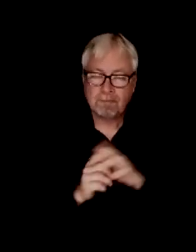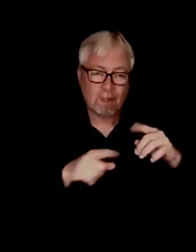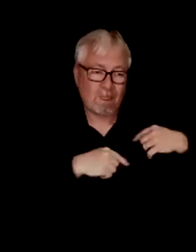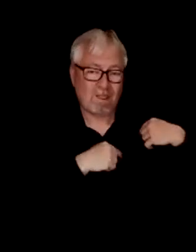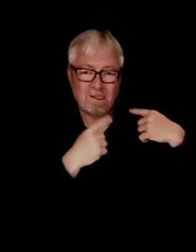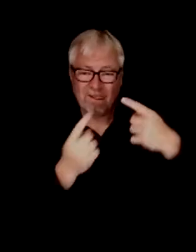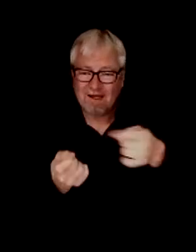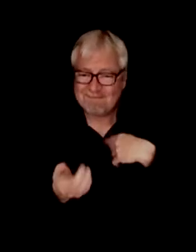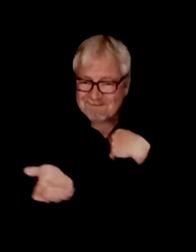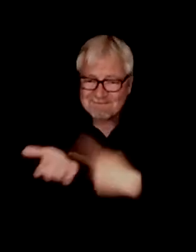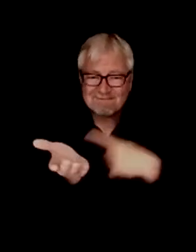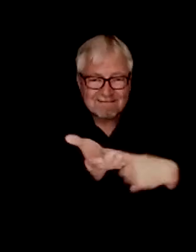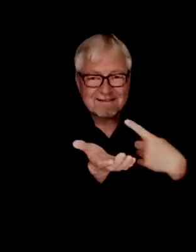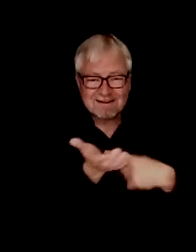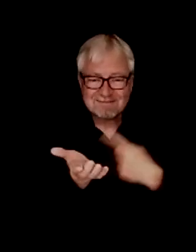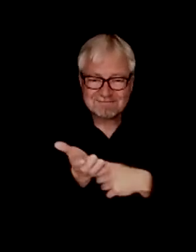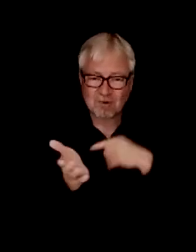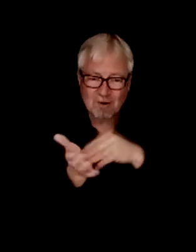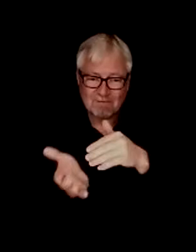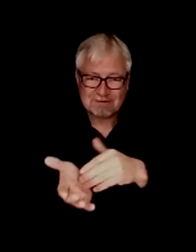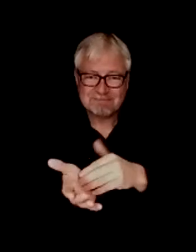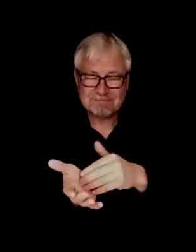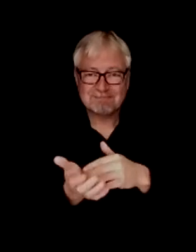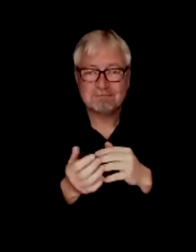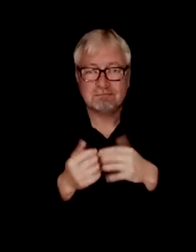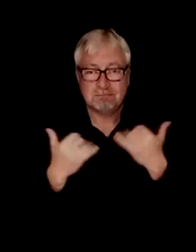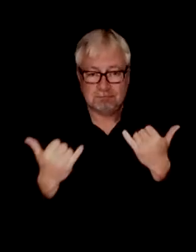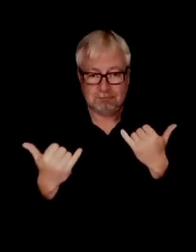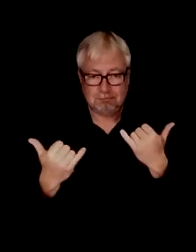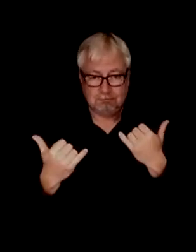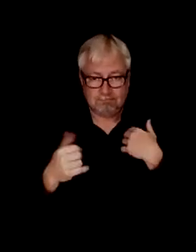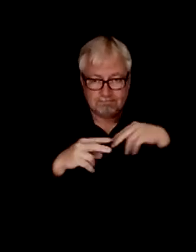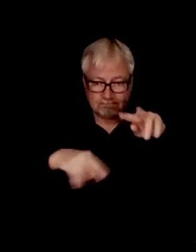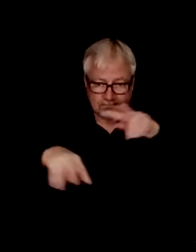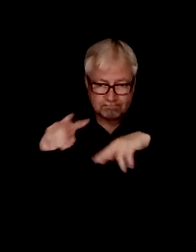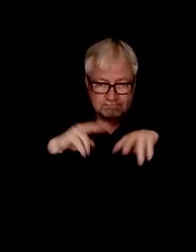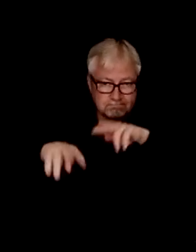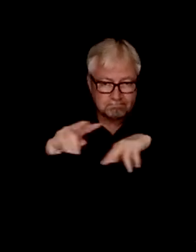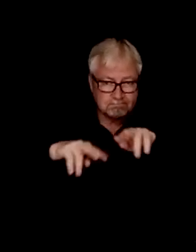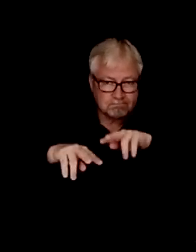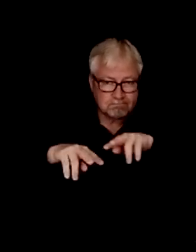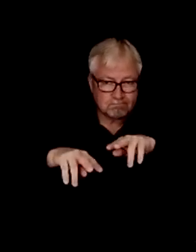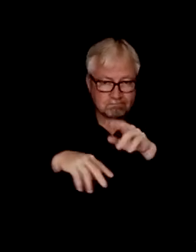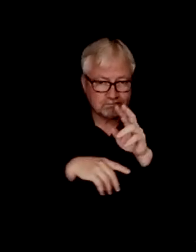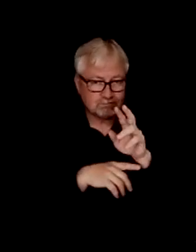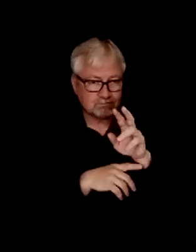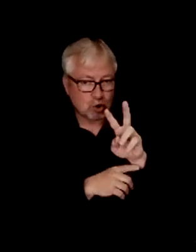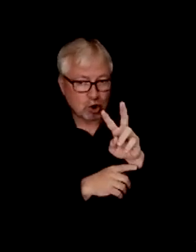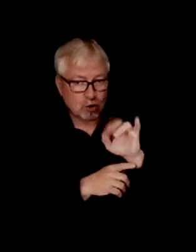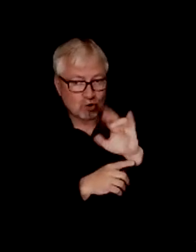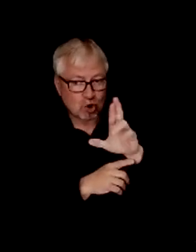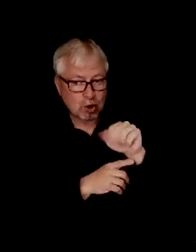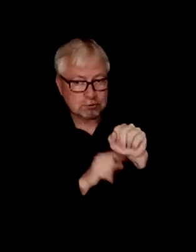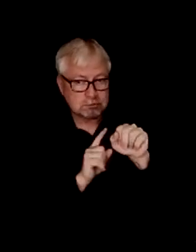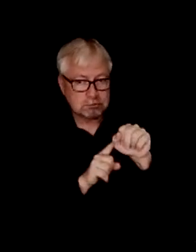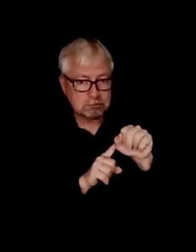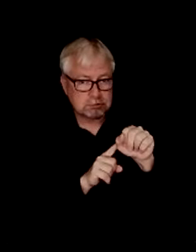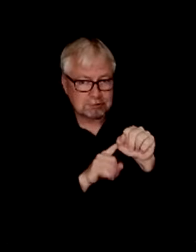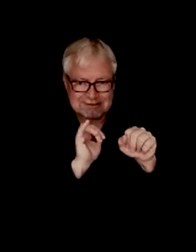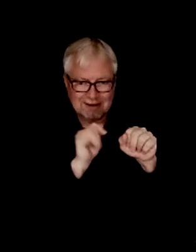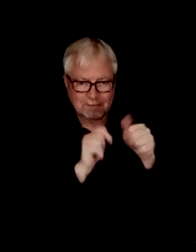are adapting and learning from the pandemic, the virus is also adapting to us. We are experiencing a